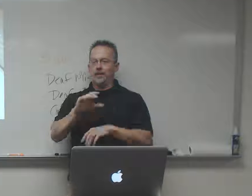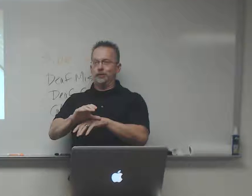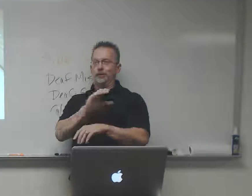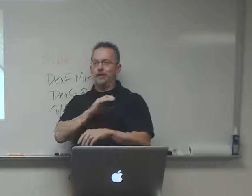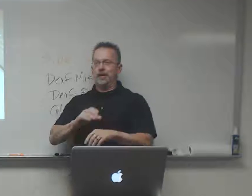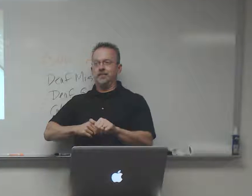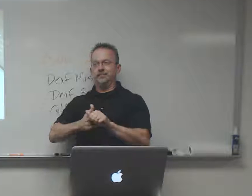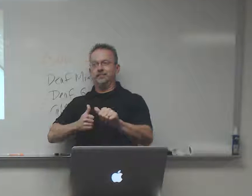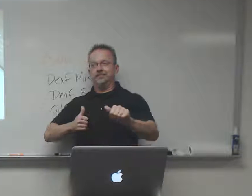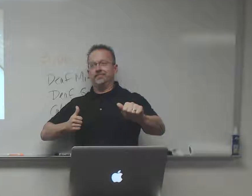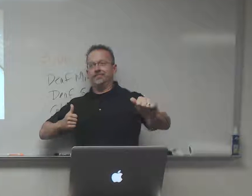collaborative effort.